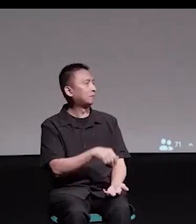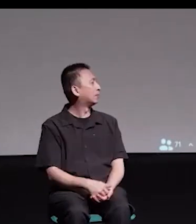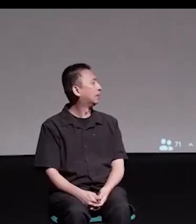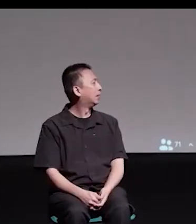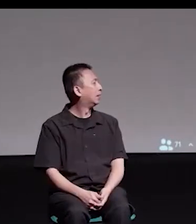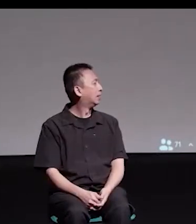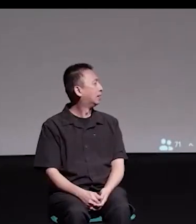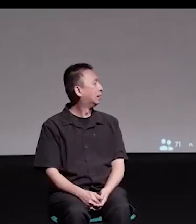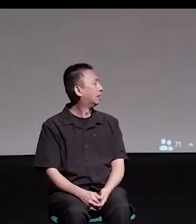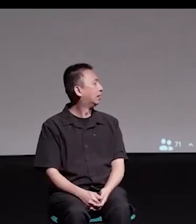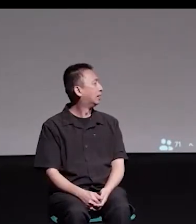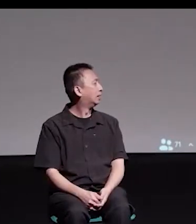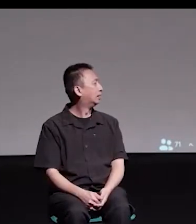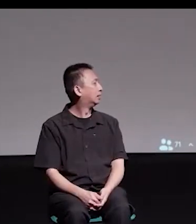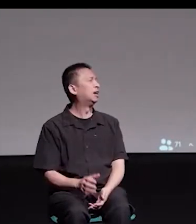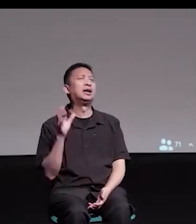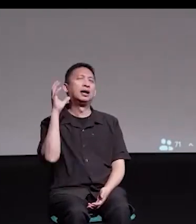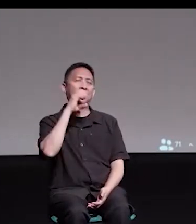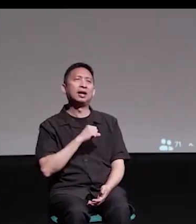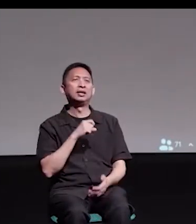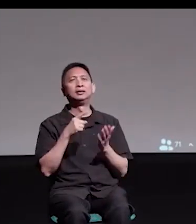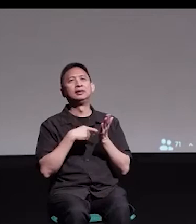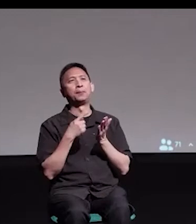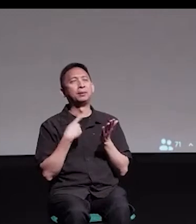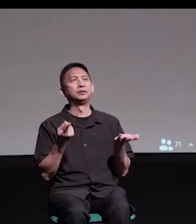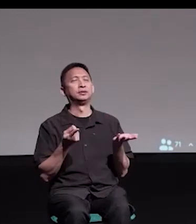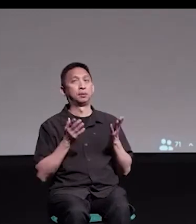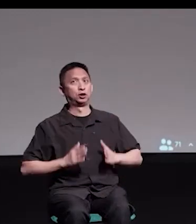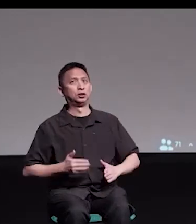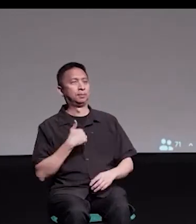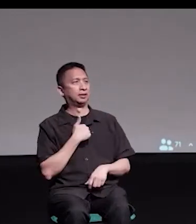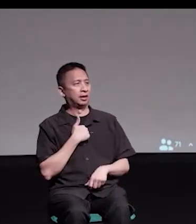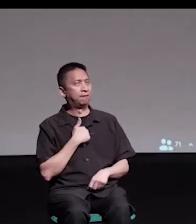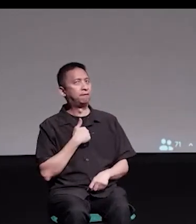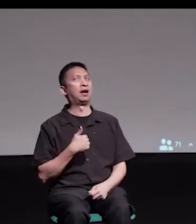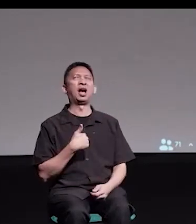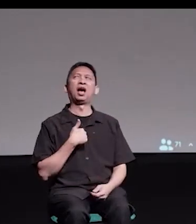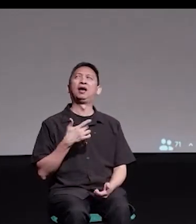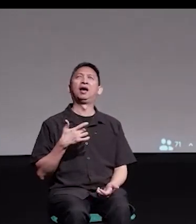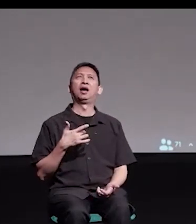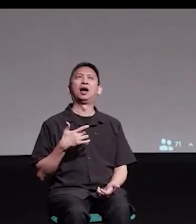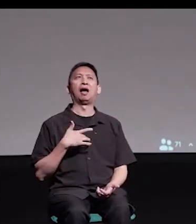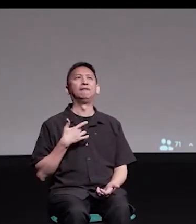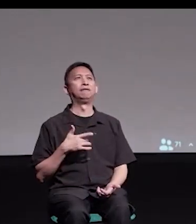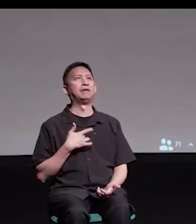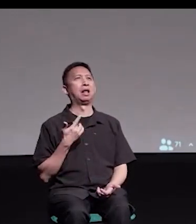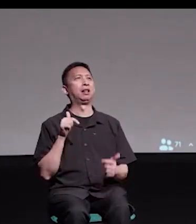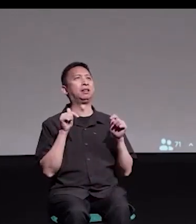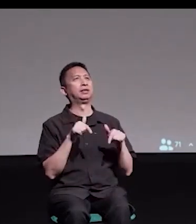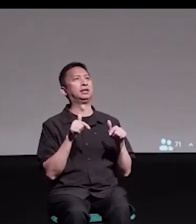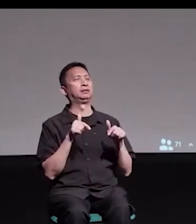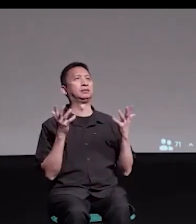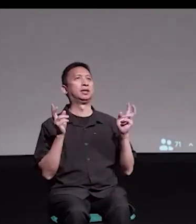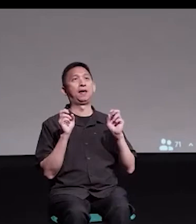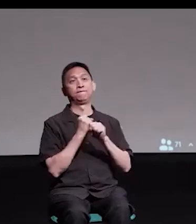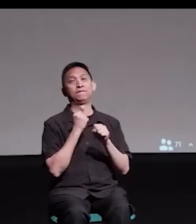I guess in some ways, personally, I felt that this quote unquote fight